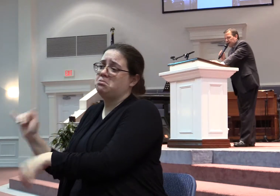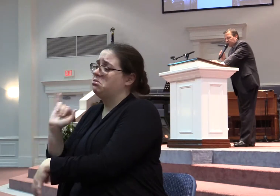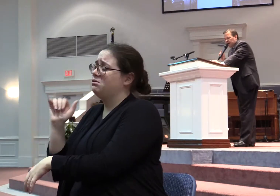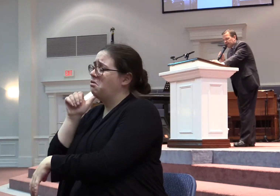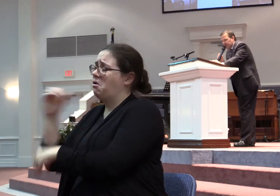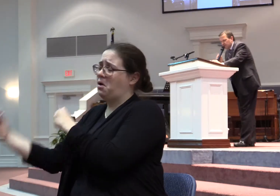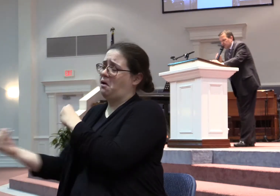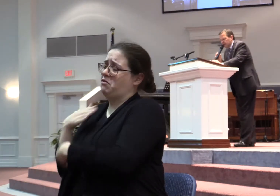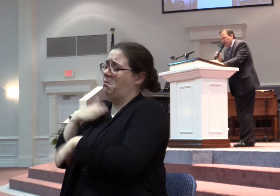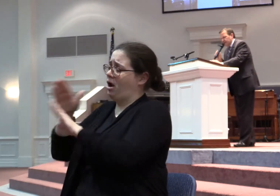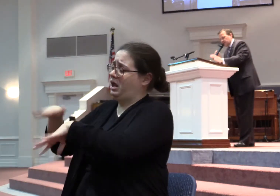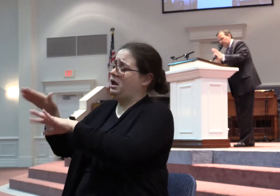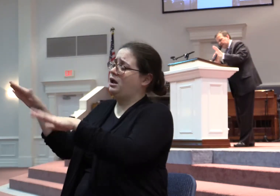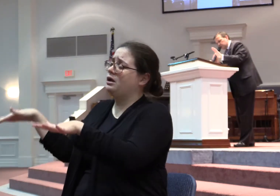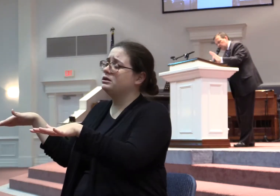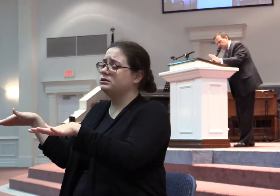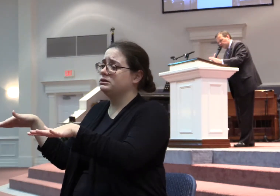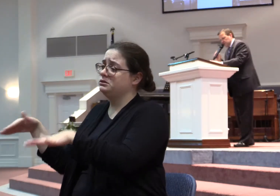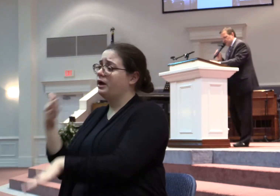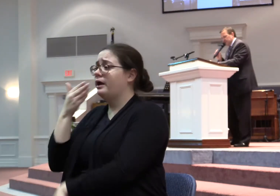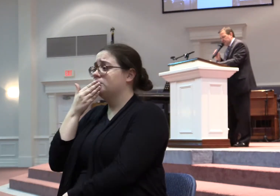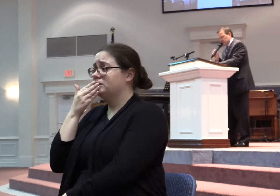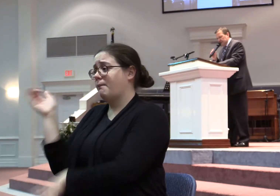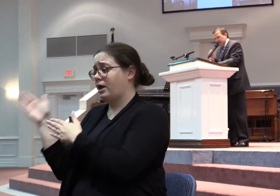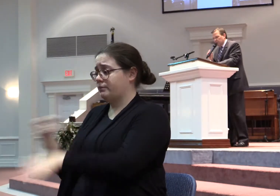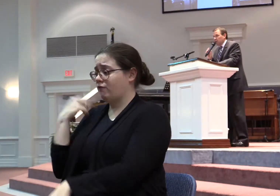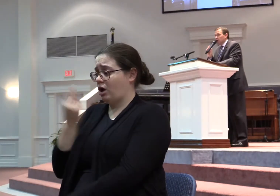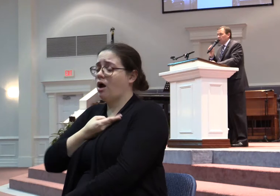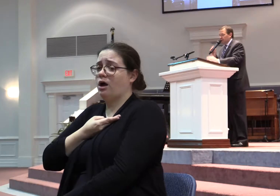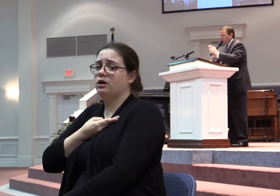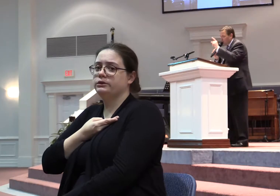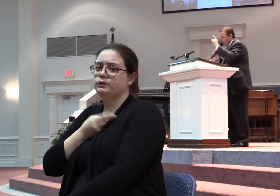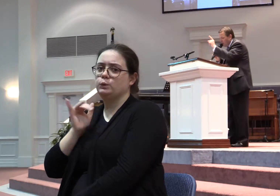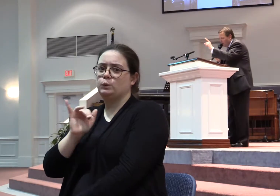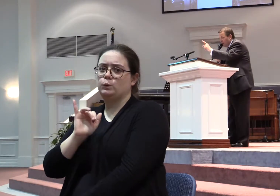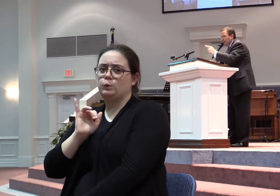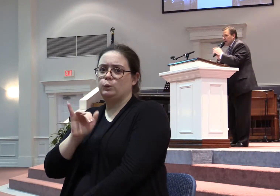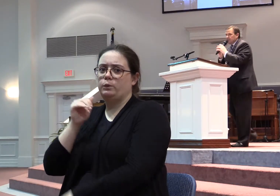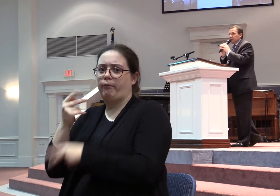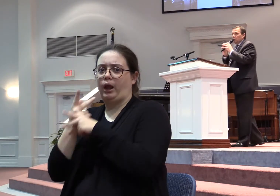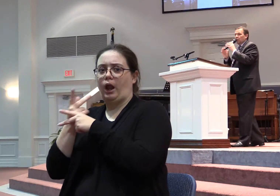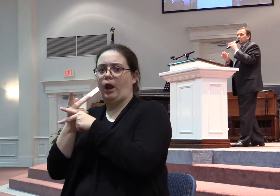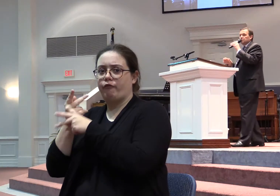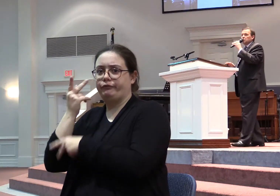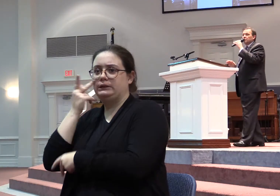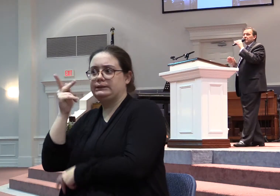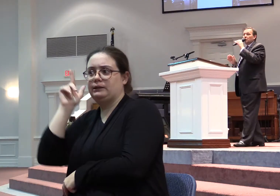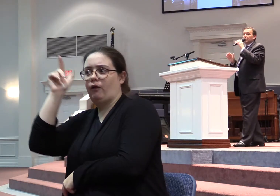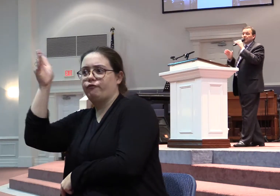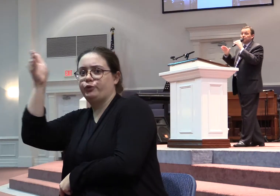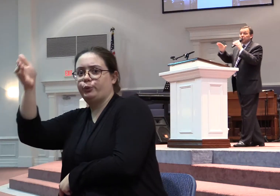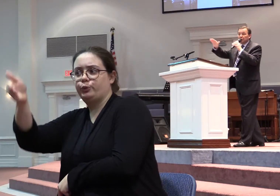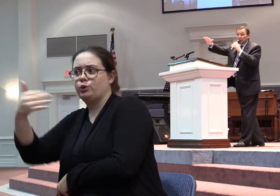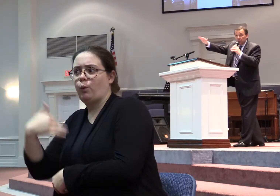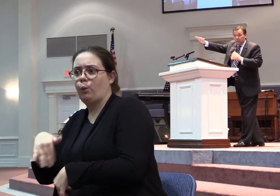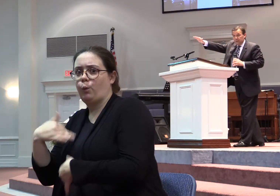going to impact my kids, and it's the best move for us at this time. You better look down the road and see where this move is going